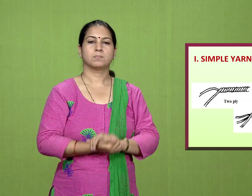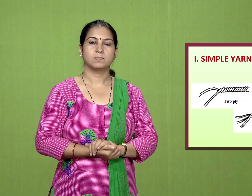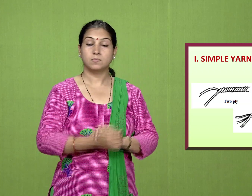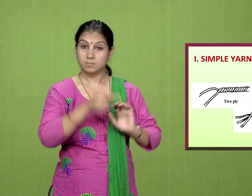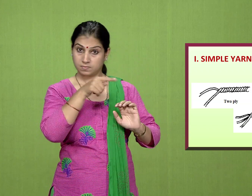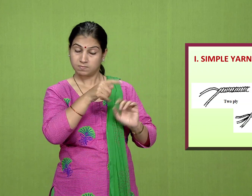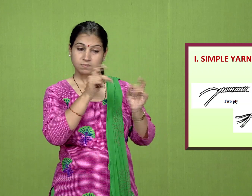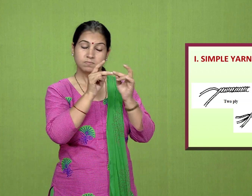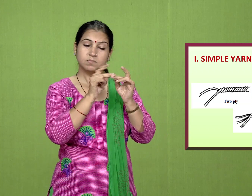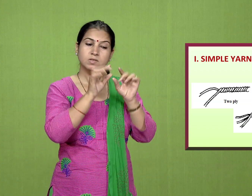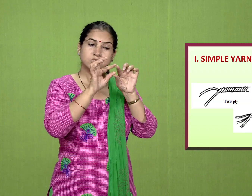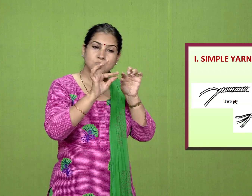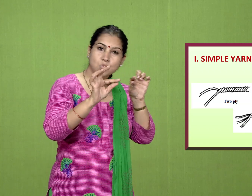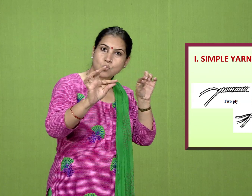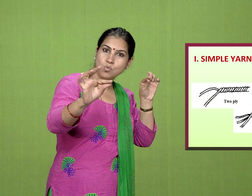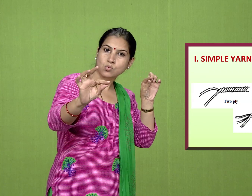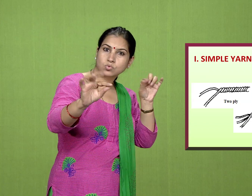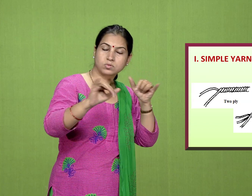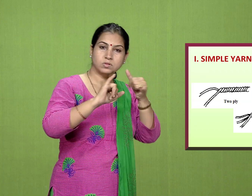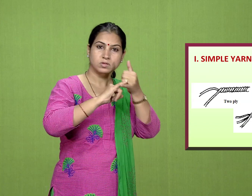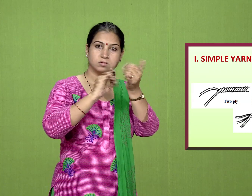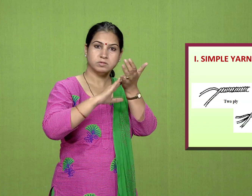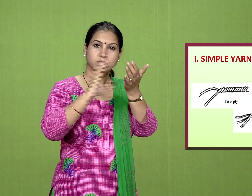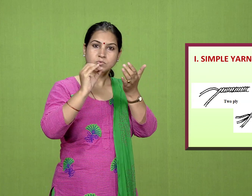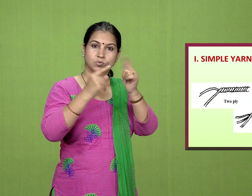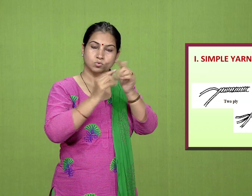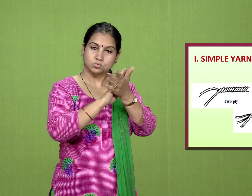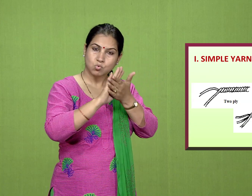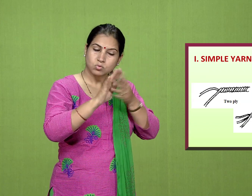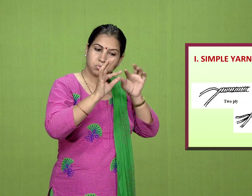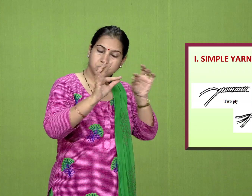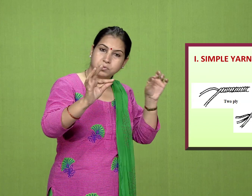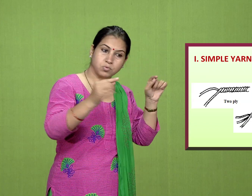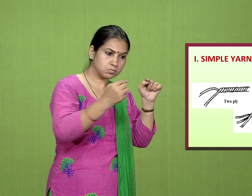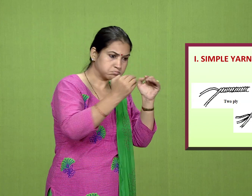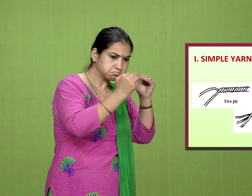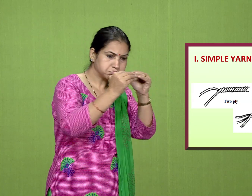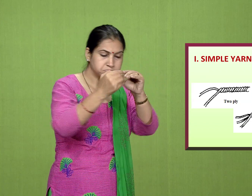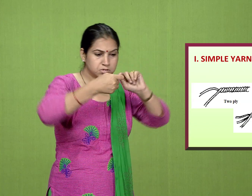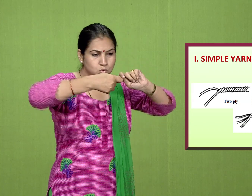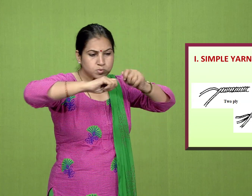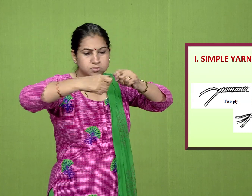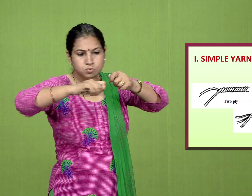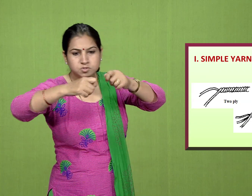They have smooth surface. They have equal number of twists per